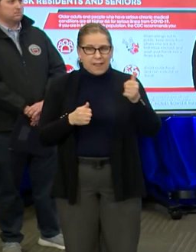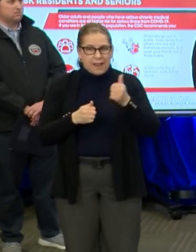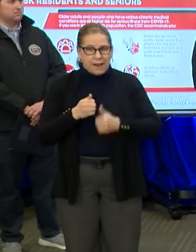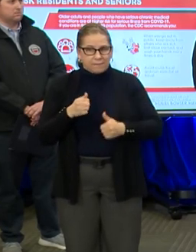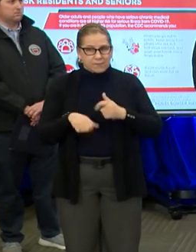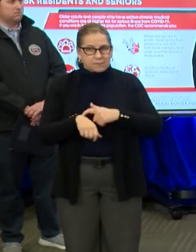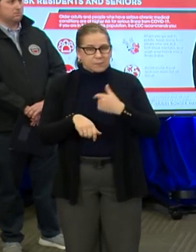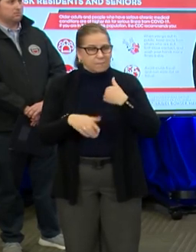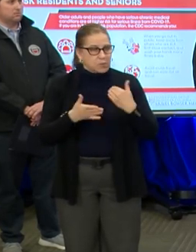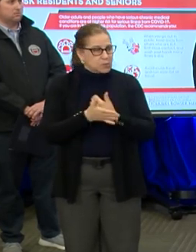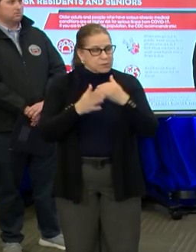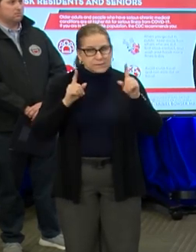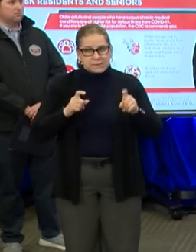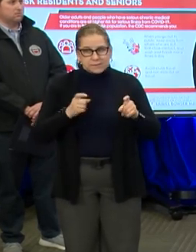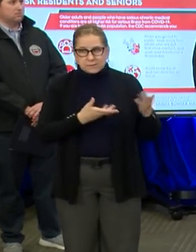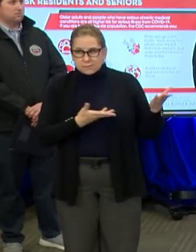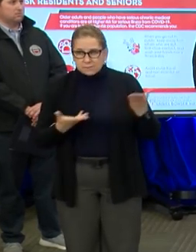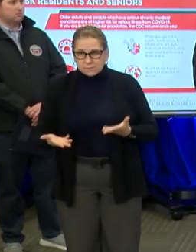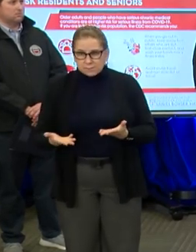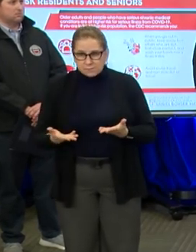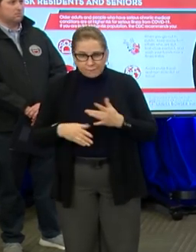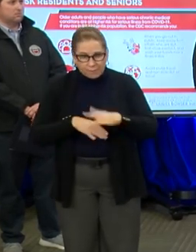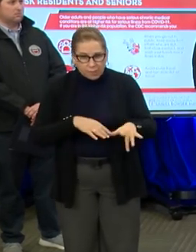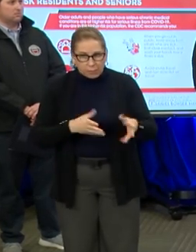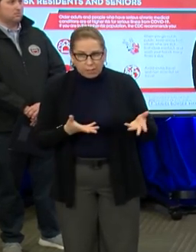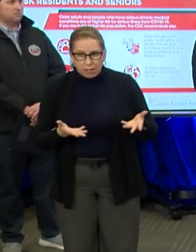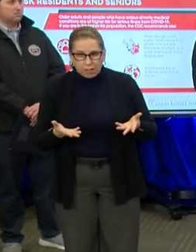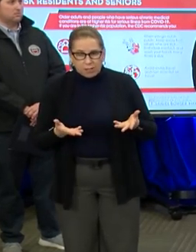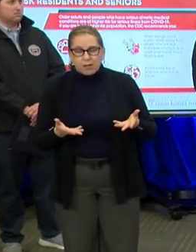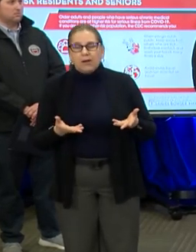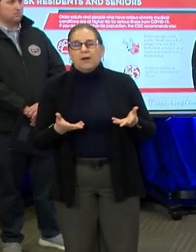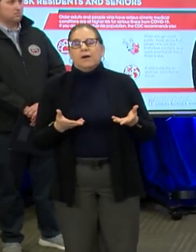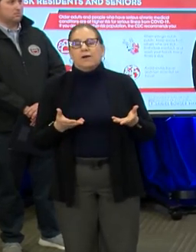Dr. Smith highlighted, becomes available, it inspires